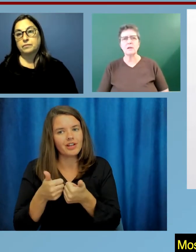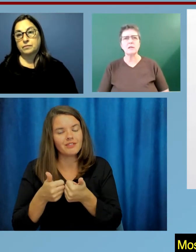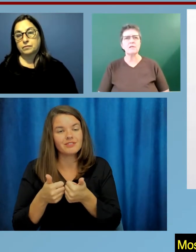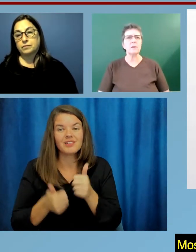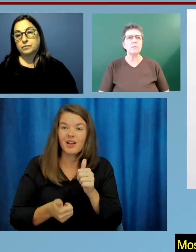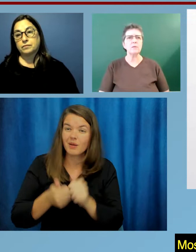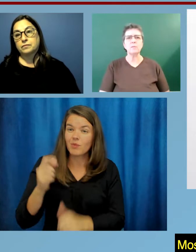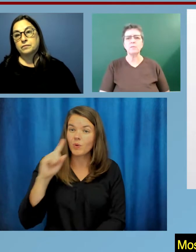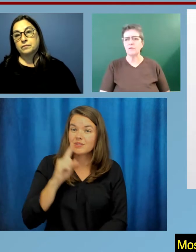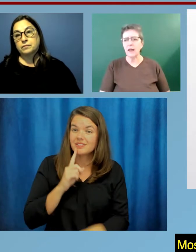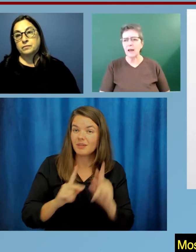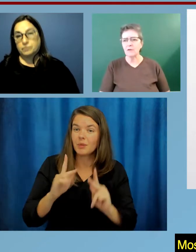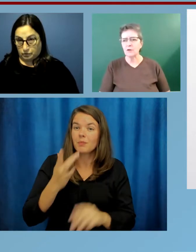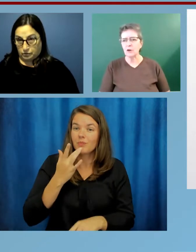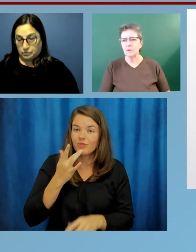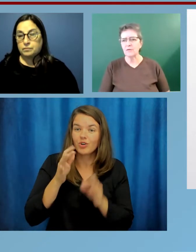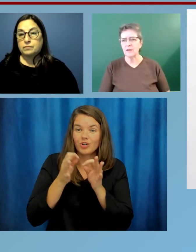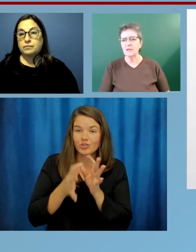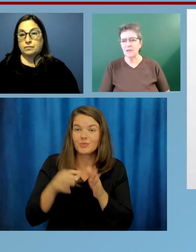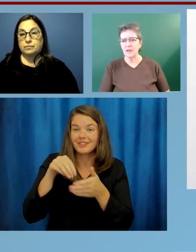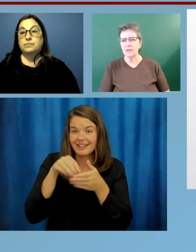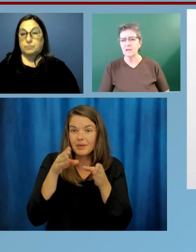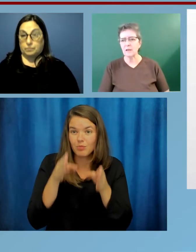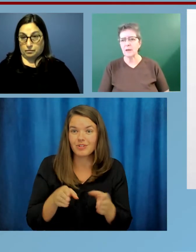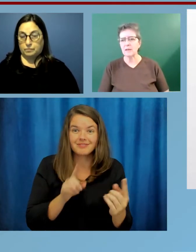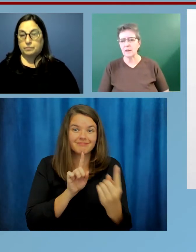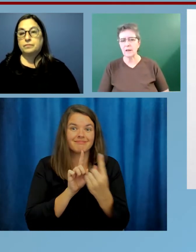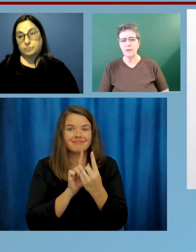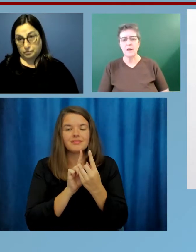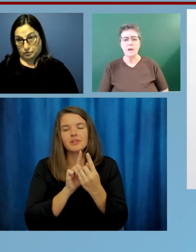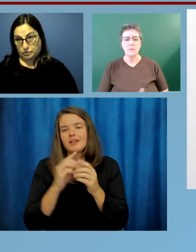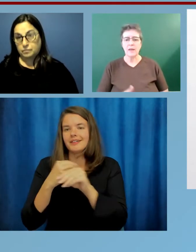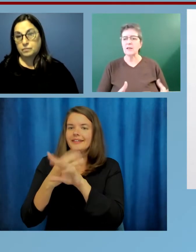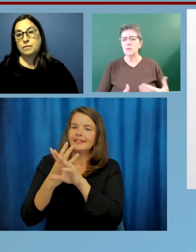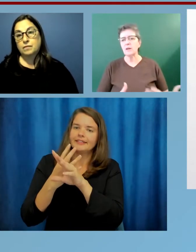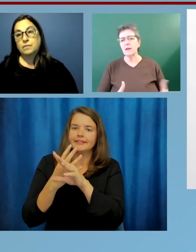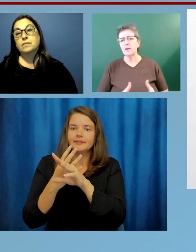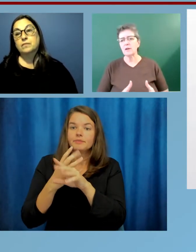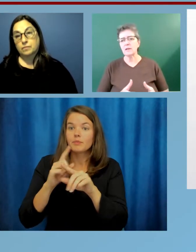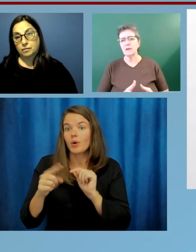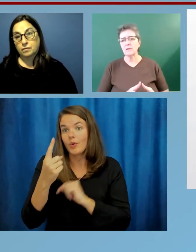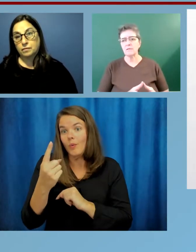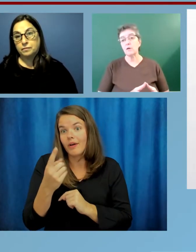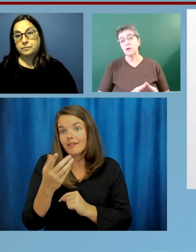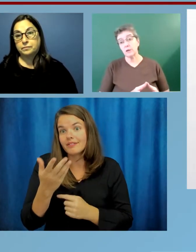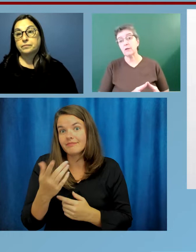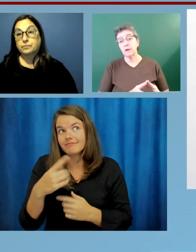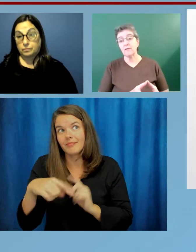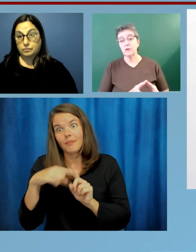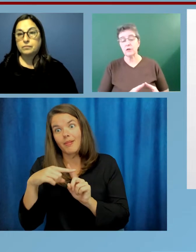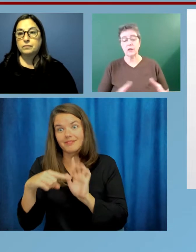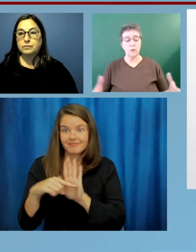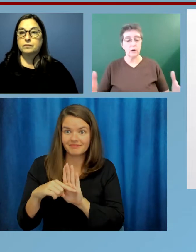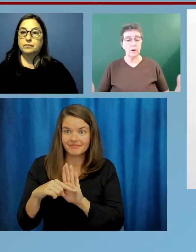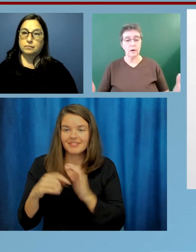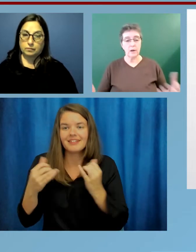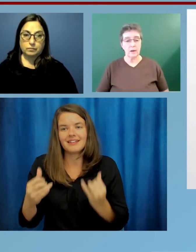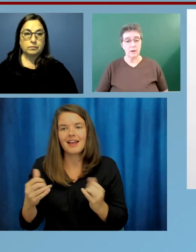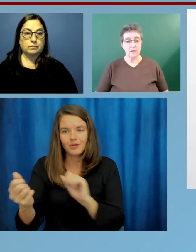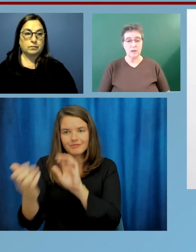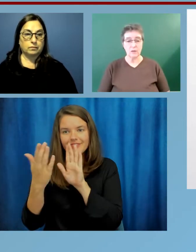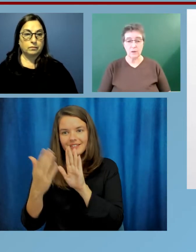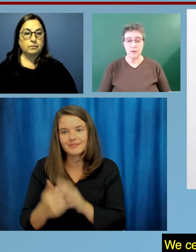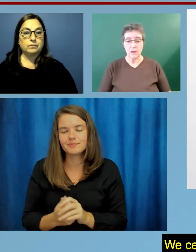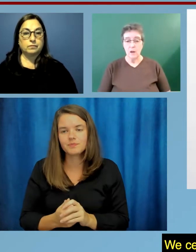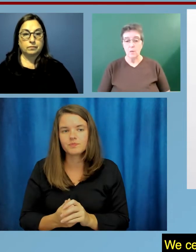Most deaf people would prefer to have an interpreter face-to-face than by telehealth. But that is one of the areas that, fortunately or unfortunately, we are